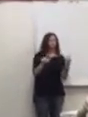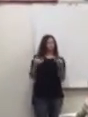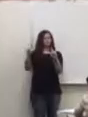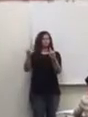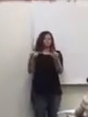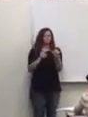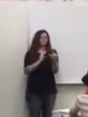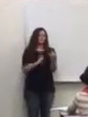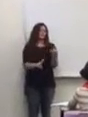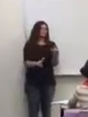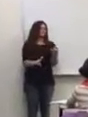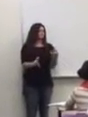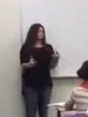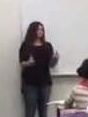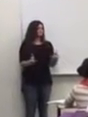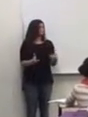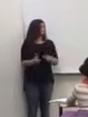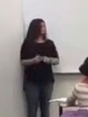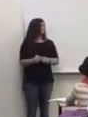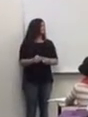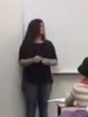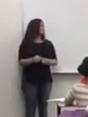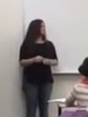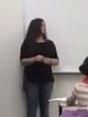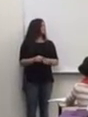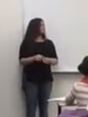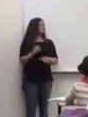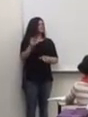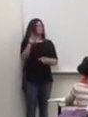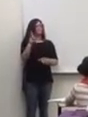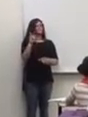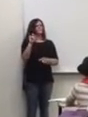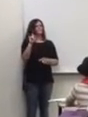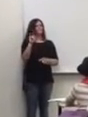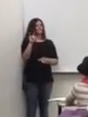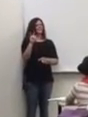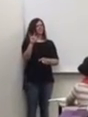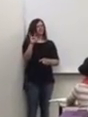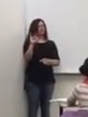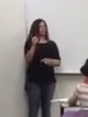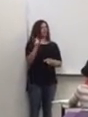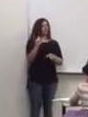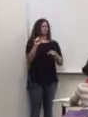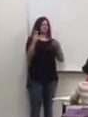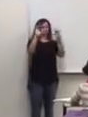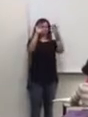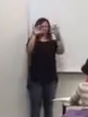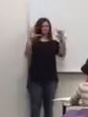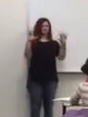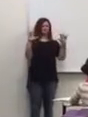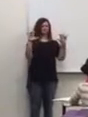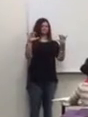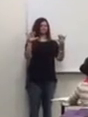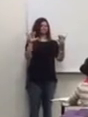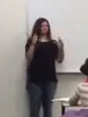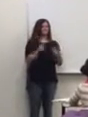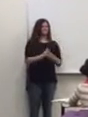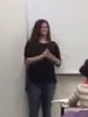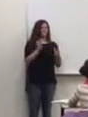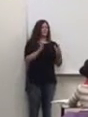right? It's sort of, pixelation is kind of on the edge, right? If you're gonna have a slide like come in from the side or fade in and